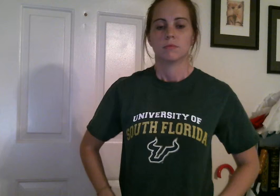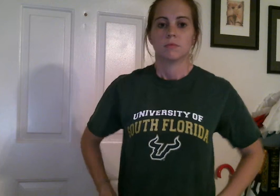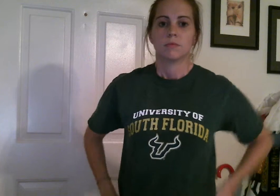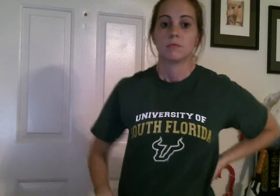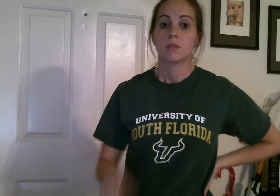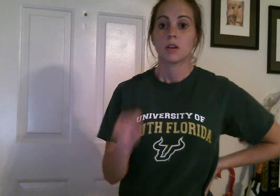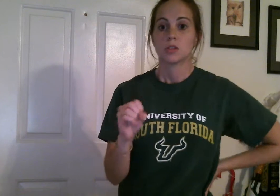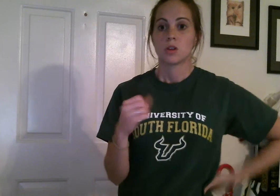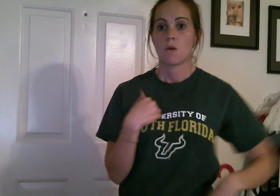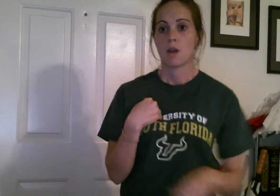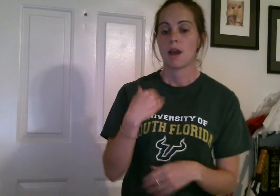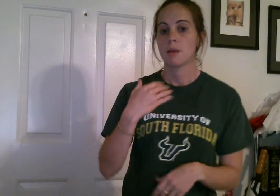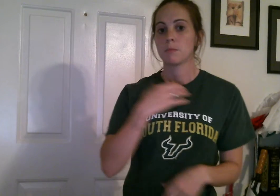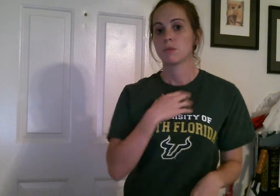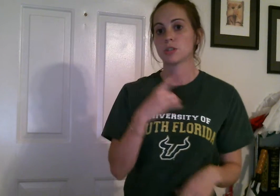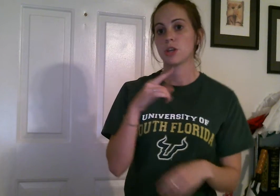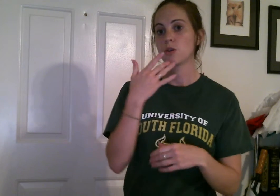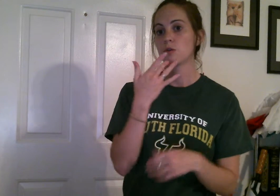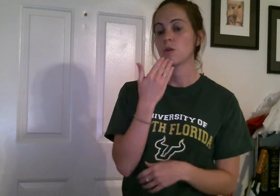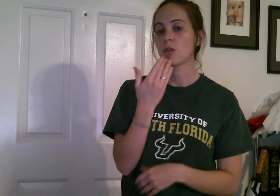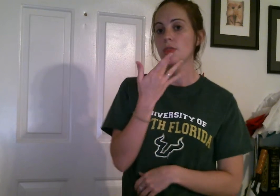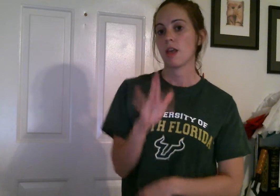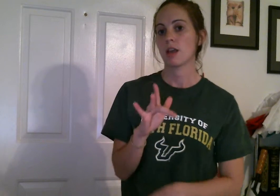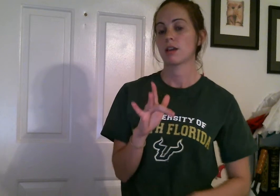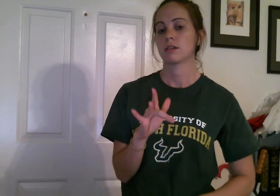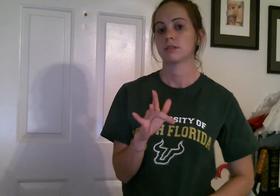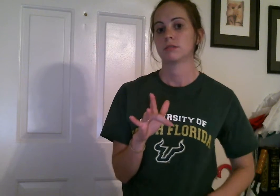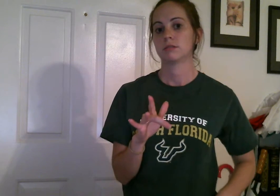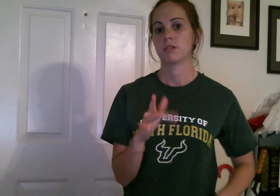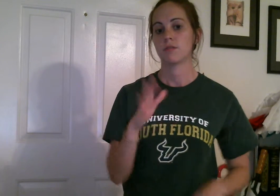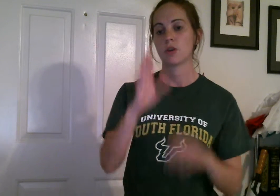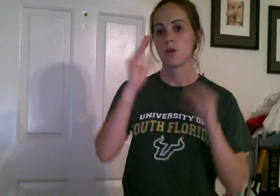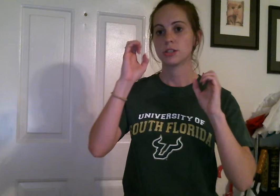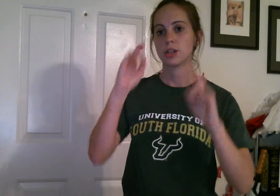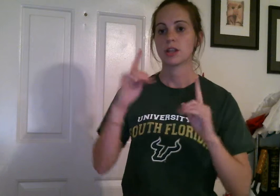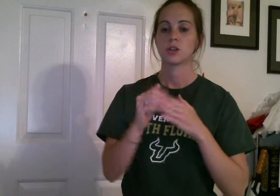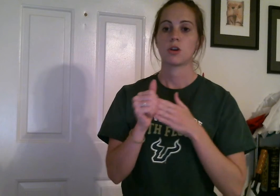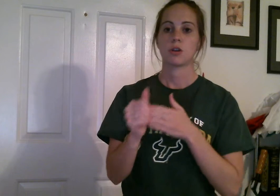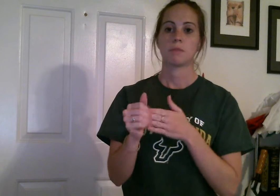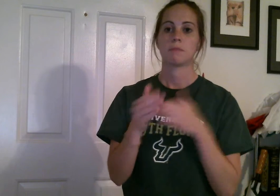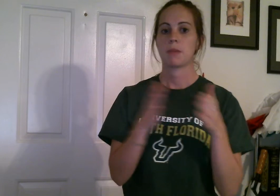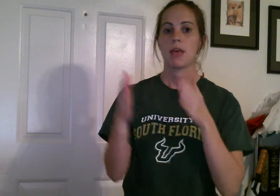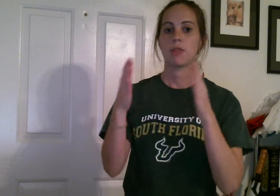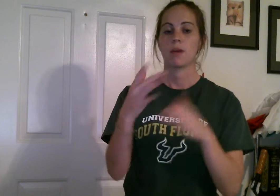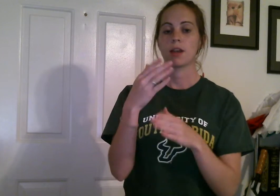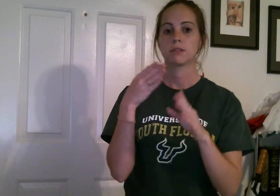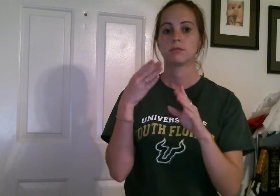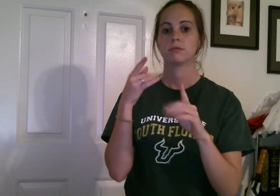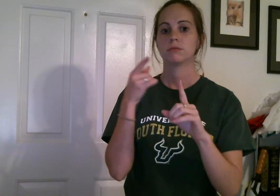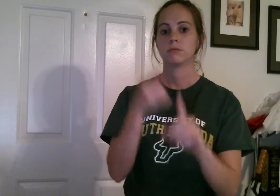So I'm wishing you the best of luck on your educational pathway towards medical coding. And if